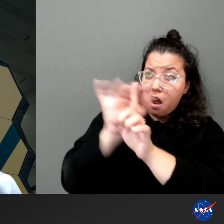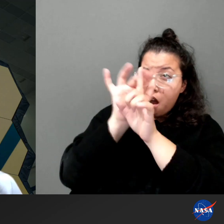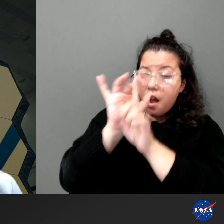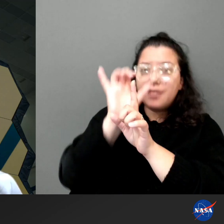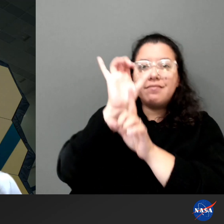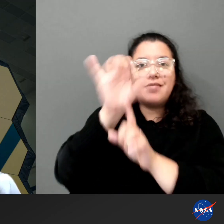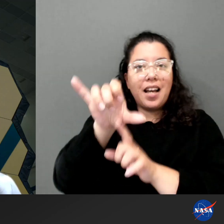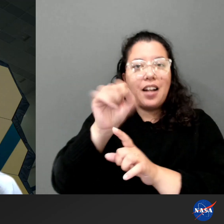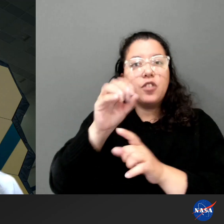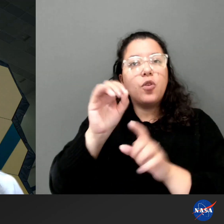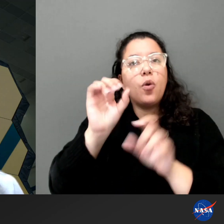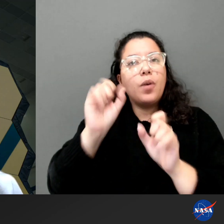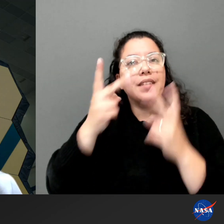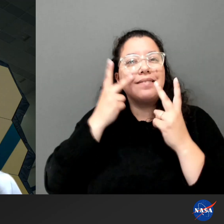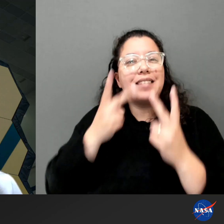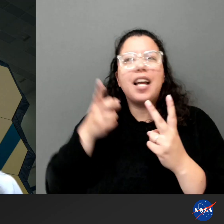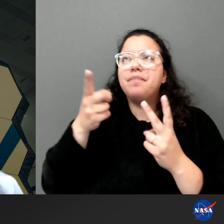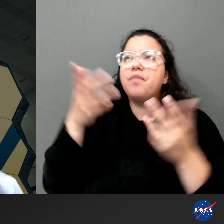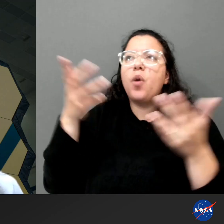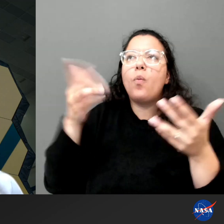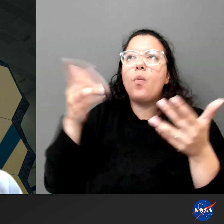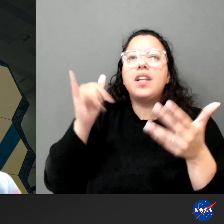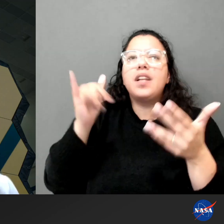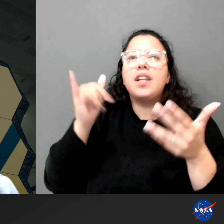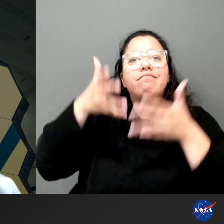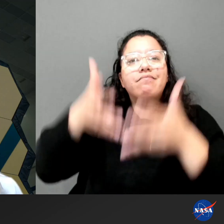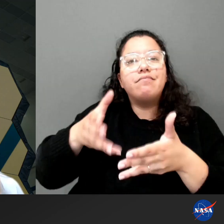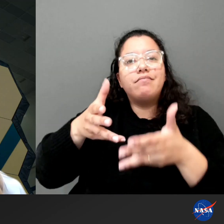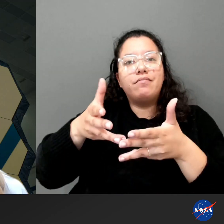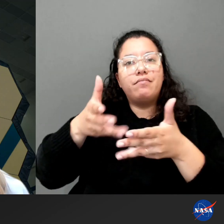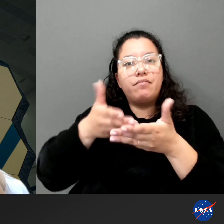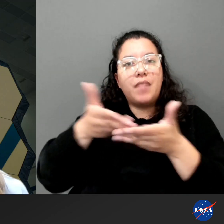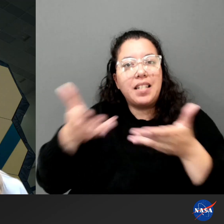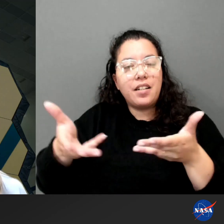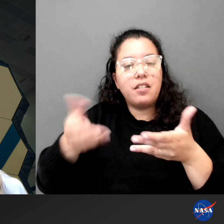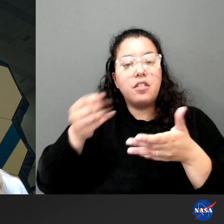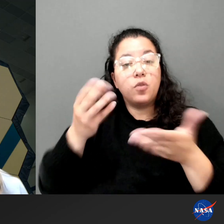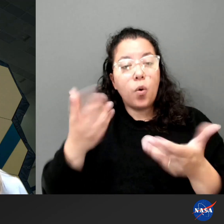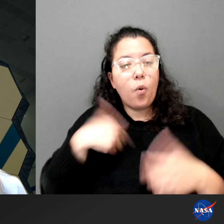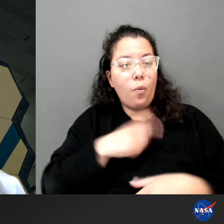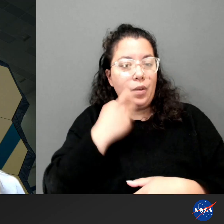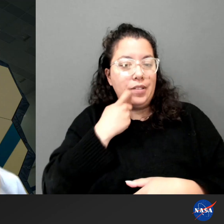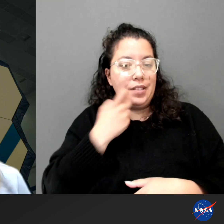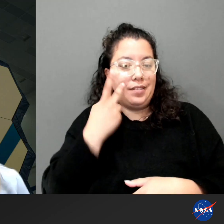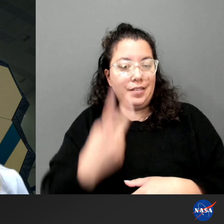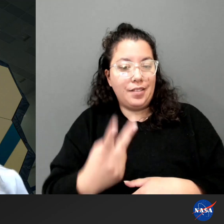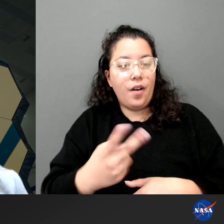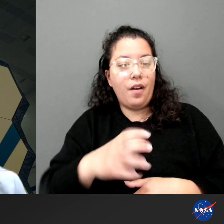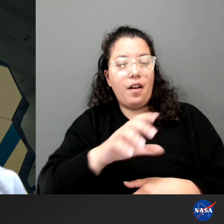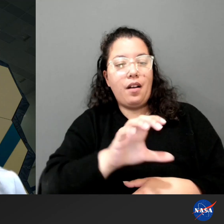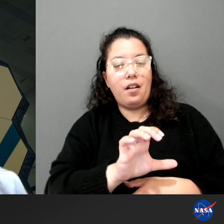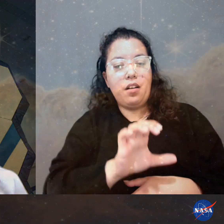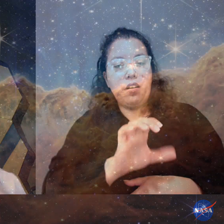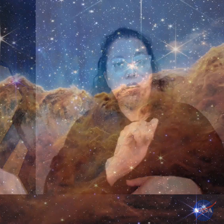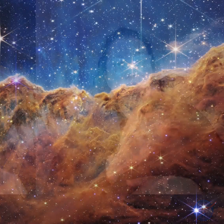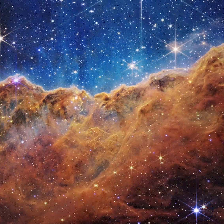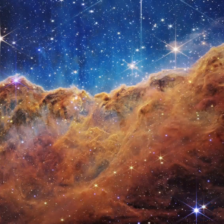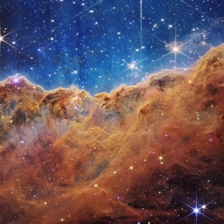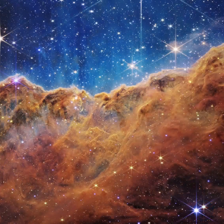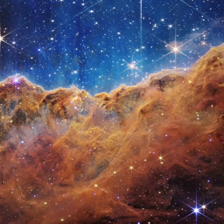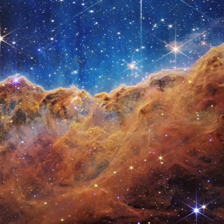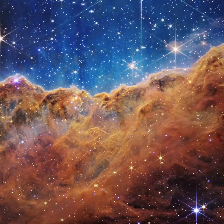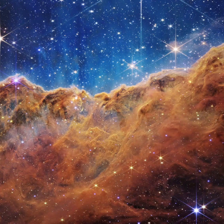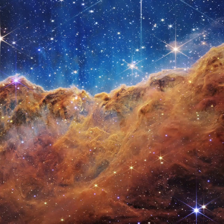So as we just saw this beautiful Karina Nebula image, a lot of that gas and dust that you see there is not going to make it into the